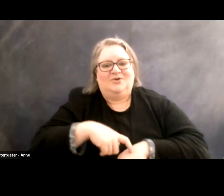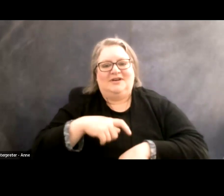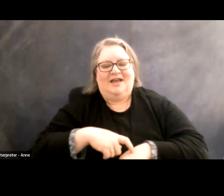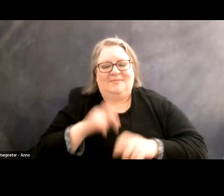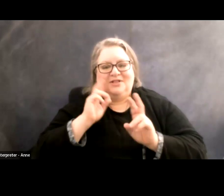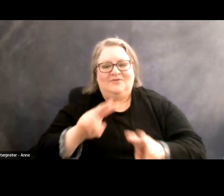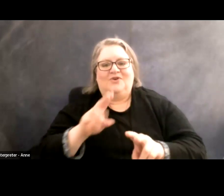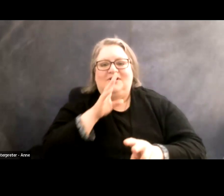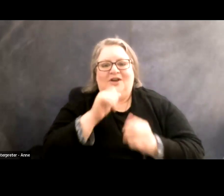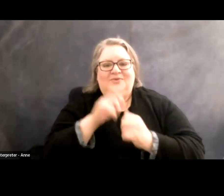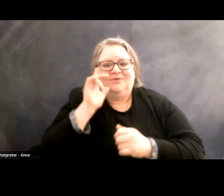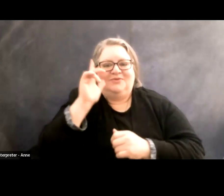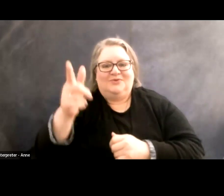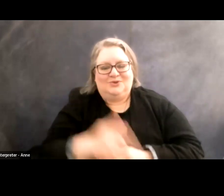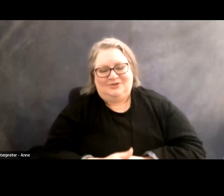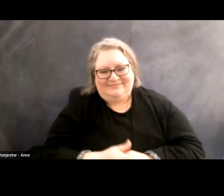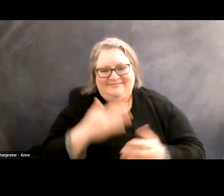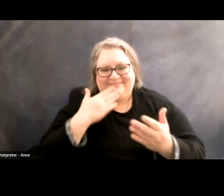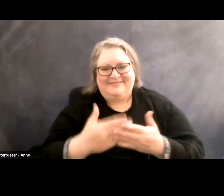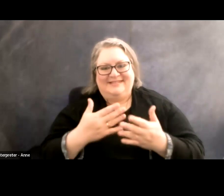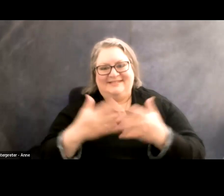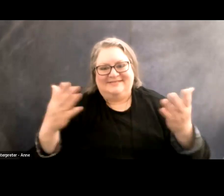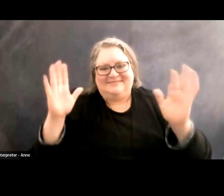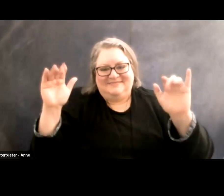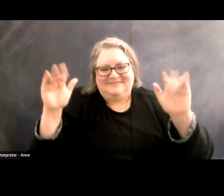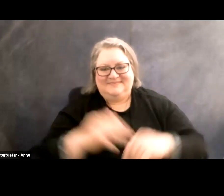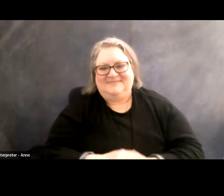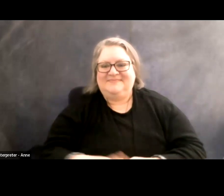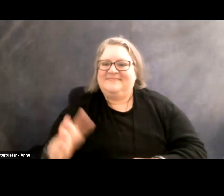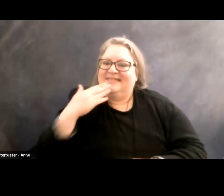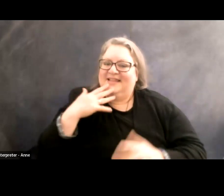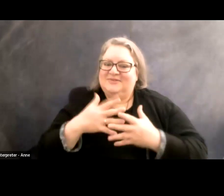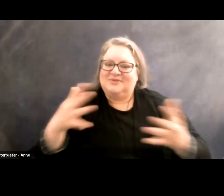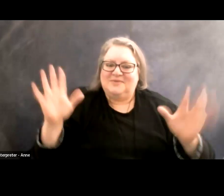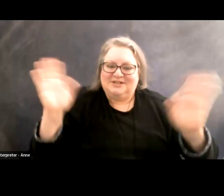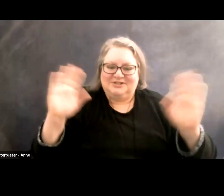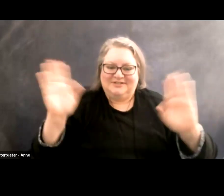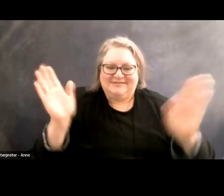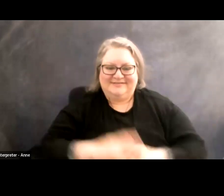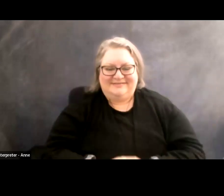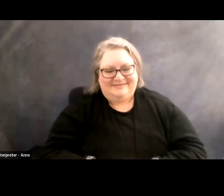and look forward to talking with you in the future. Thanks so much. Thank you so much. Thank you.